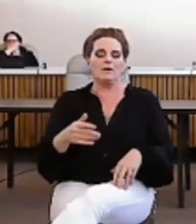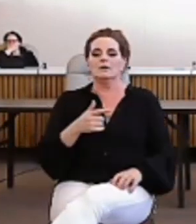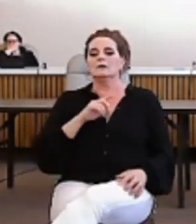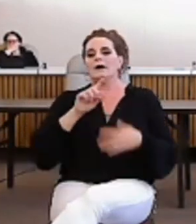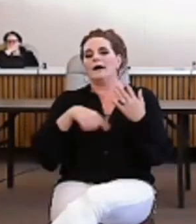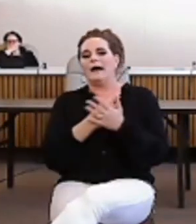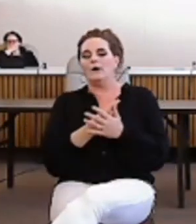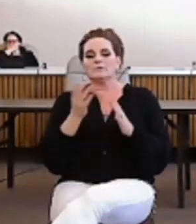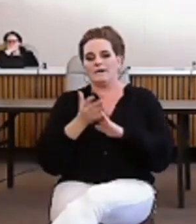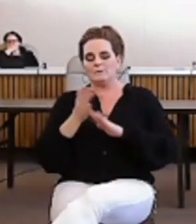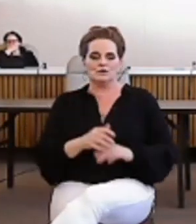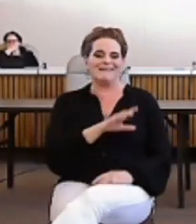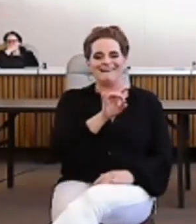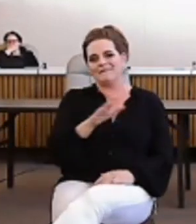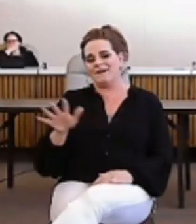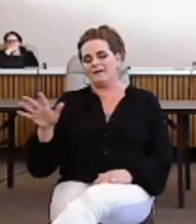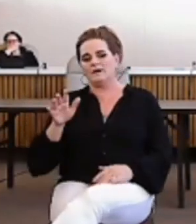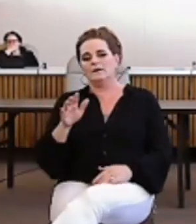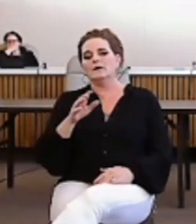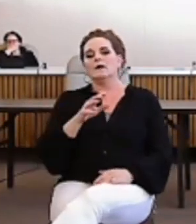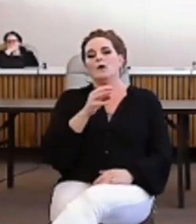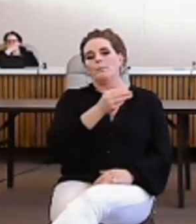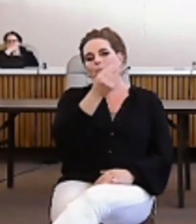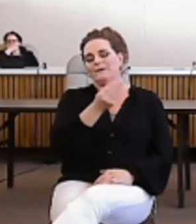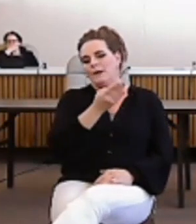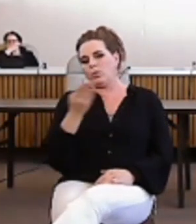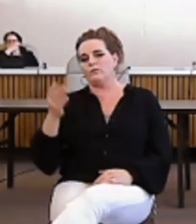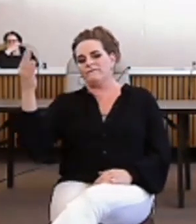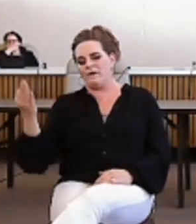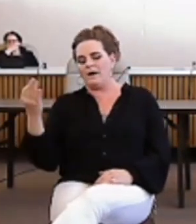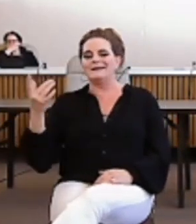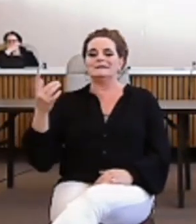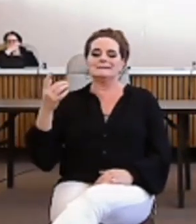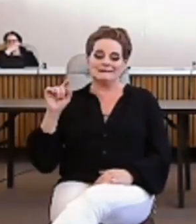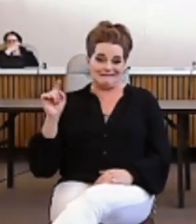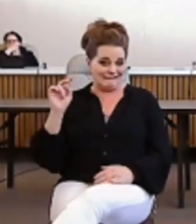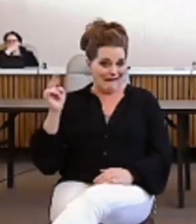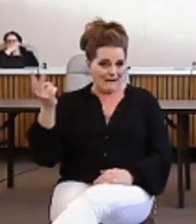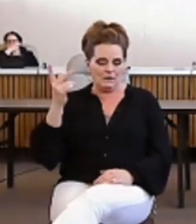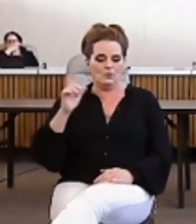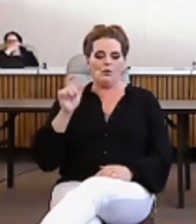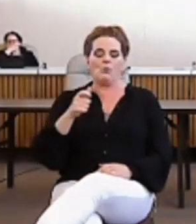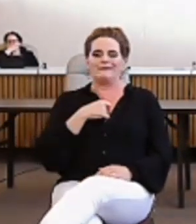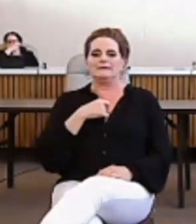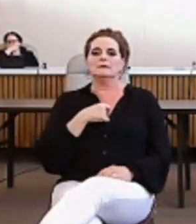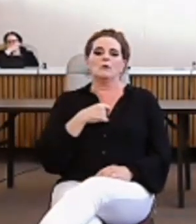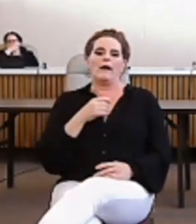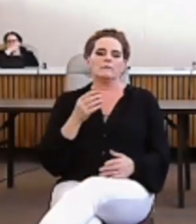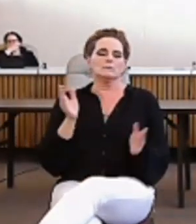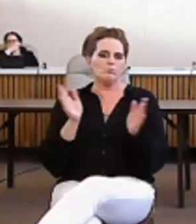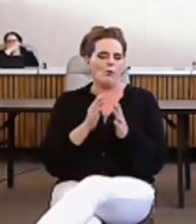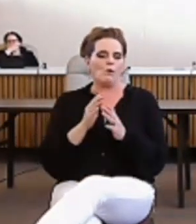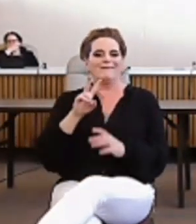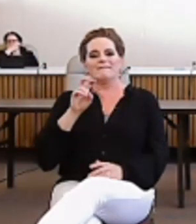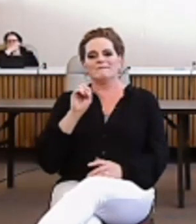will be 8 to 5, Monday through Friday. Secondly, we will only have a small volume of vehicles in the parking lot